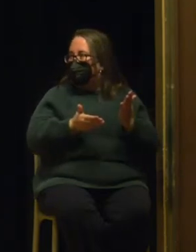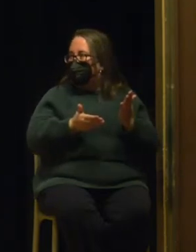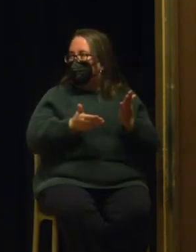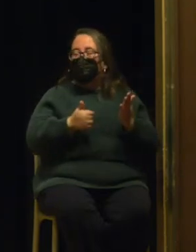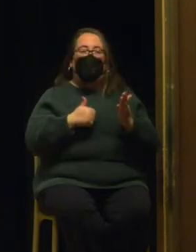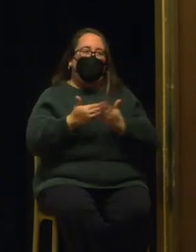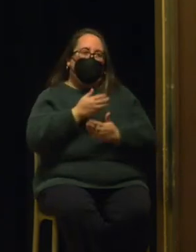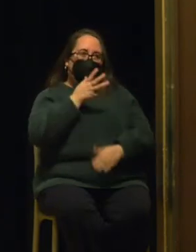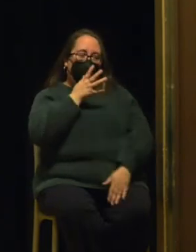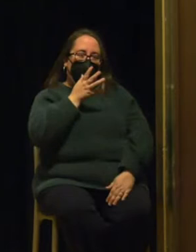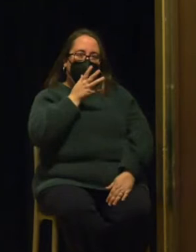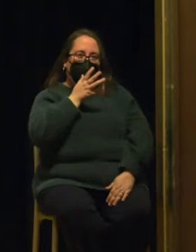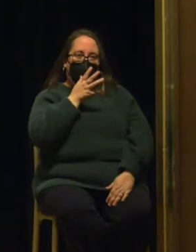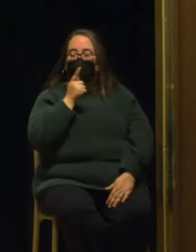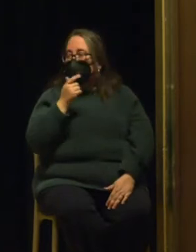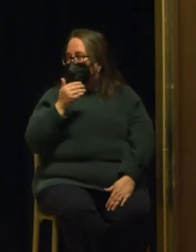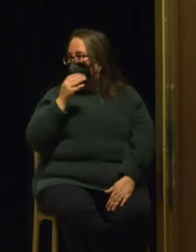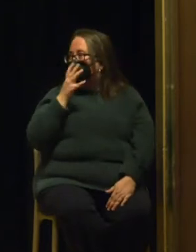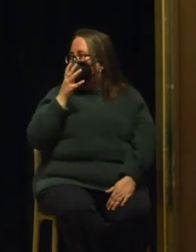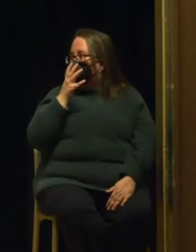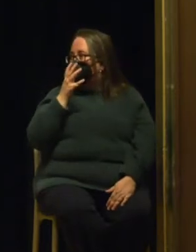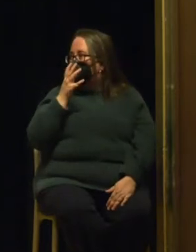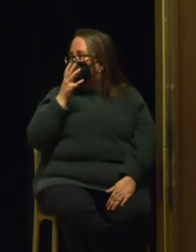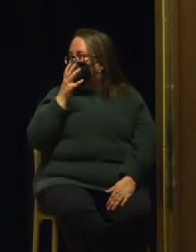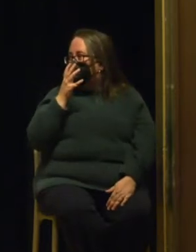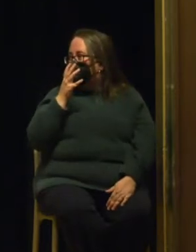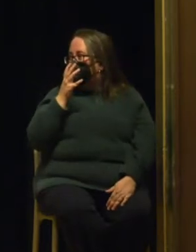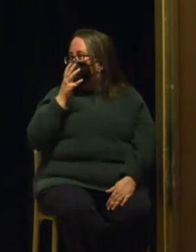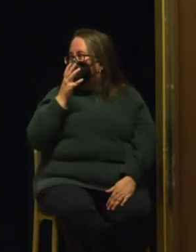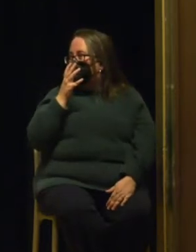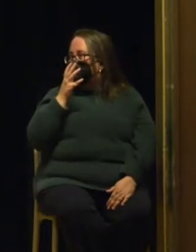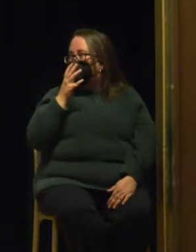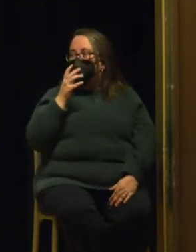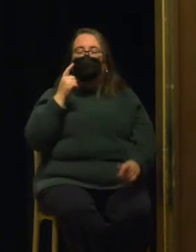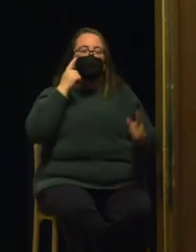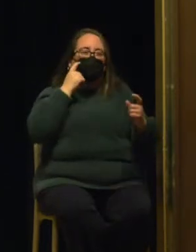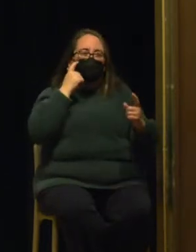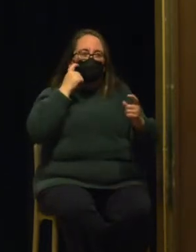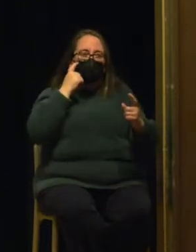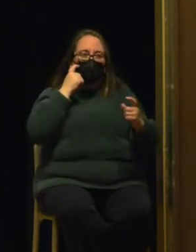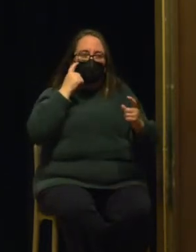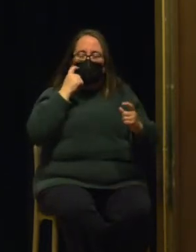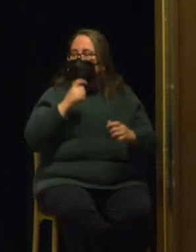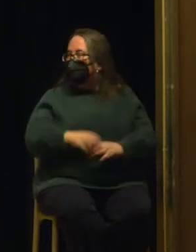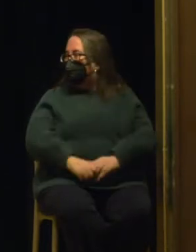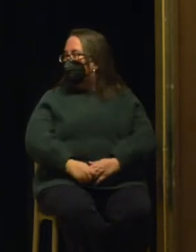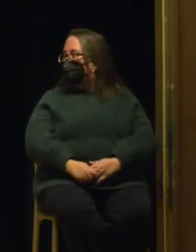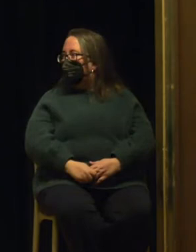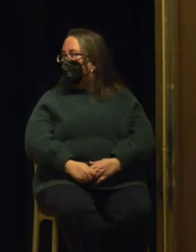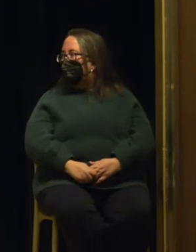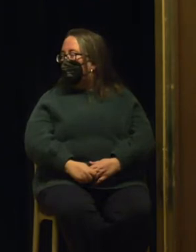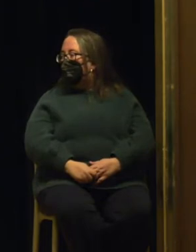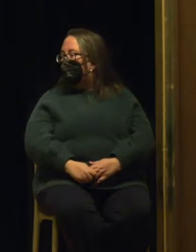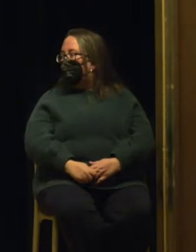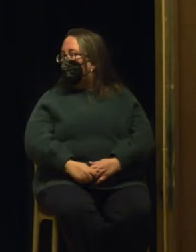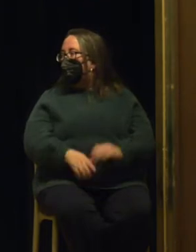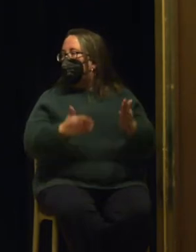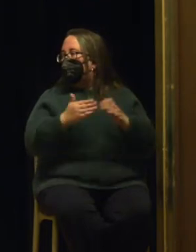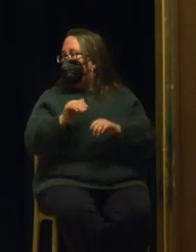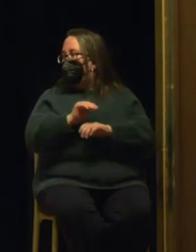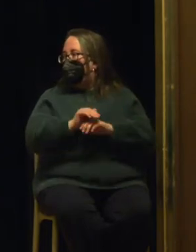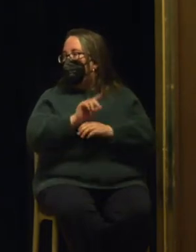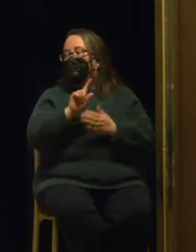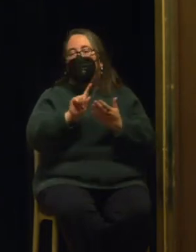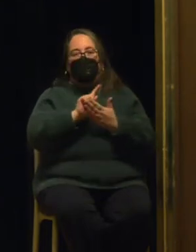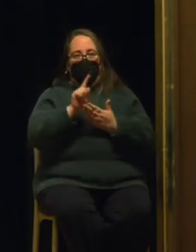mother. You're a new mother? Yeah. I don't cry easily. Sorry. Yeah. Catching me off guard a little bit. She brought me tonight an hour and a